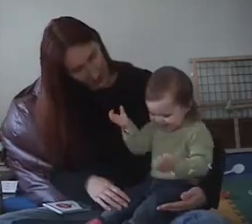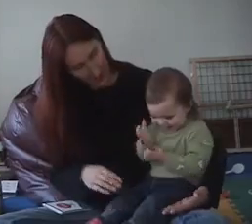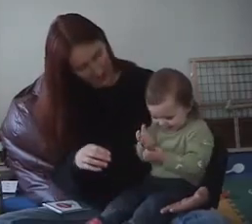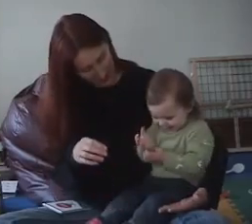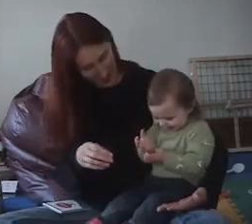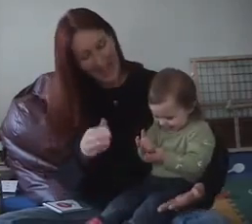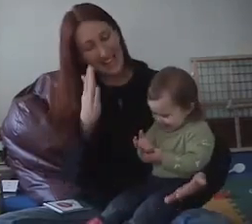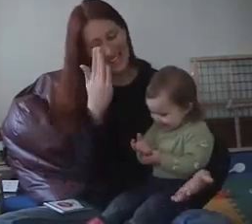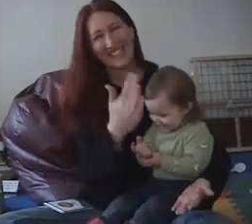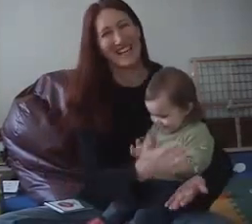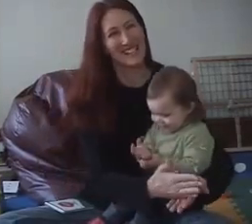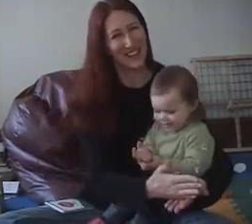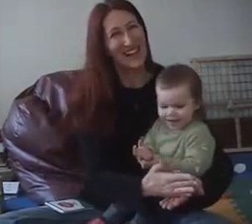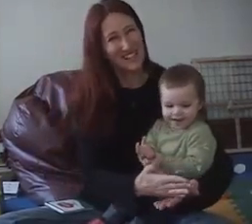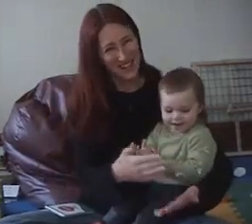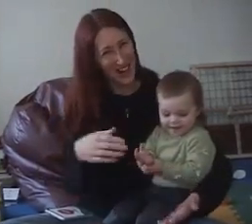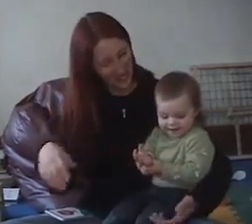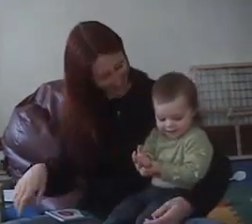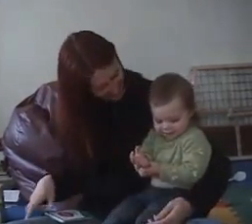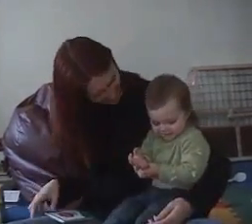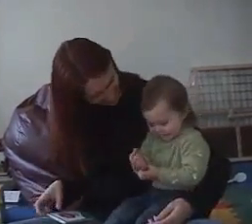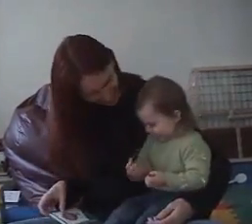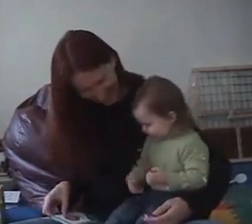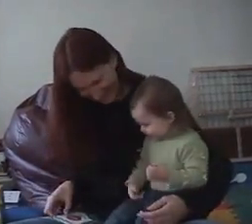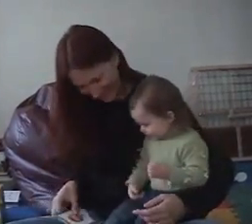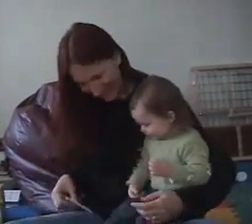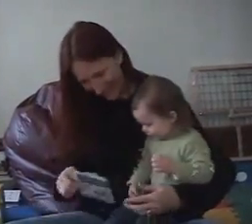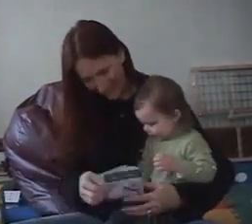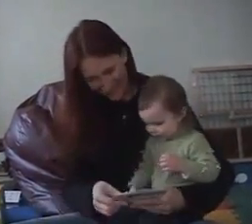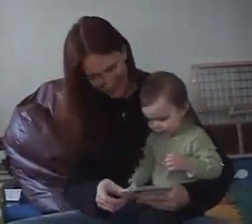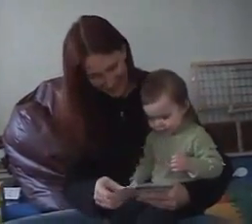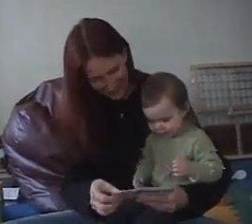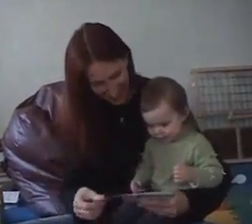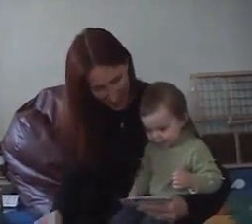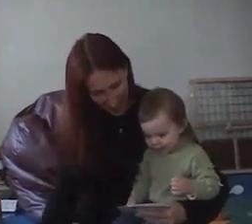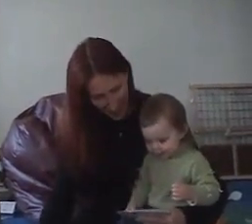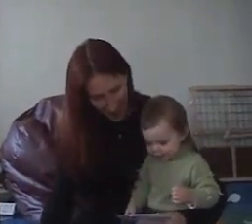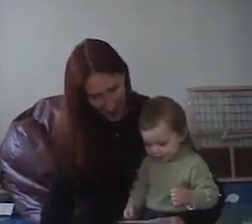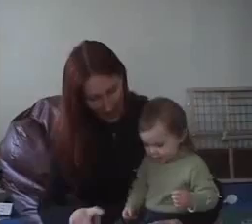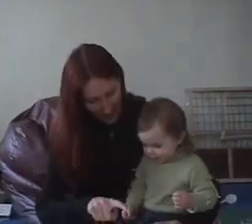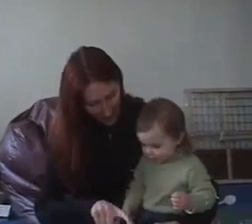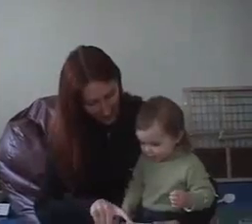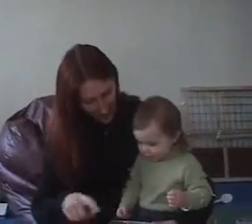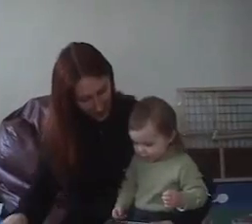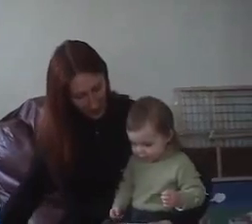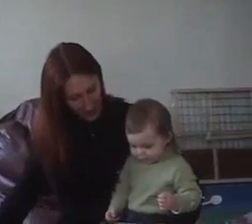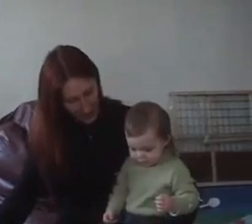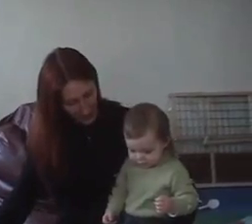Stop. That's right. Stop. Good. And that's the baby's daddy.